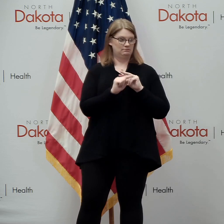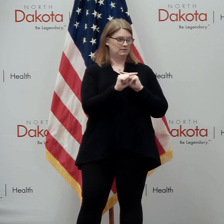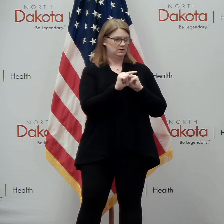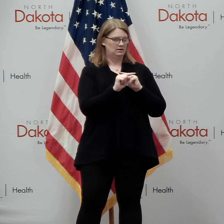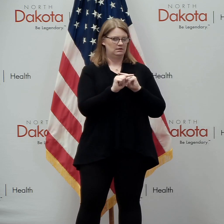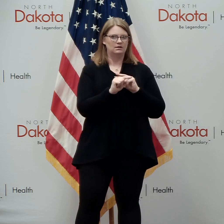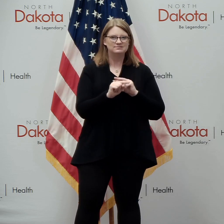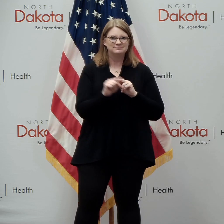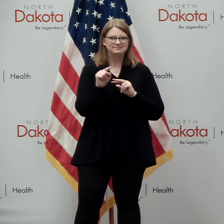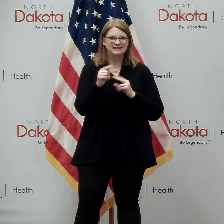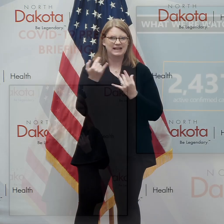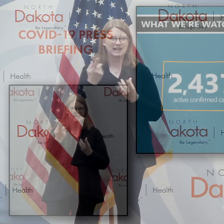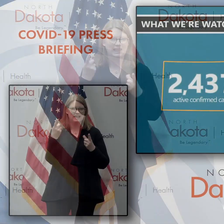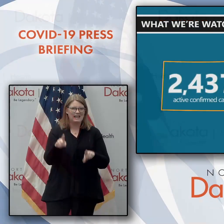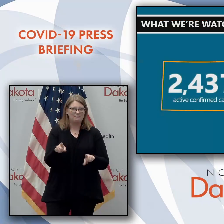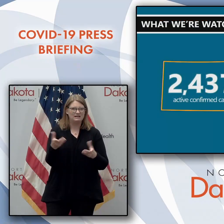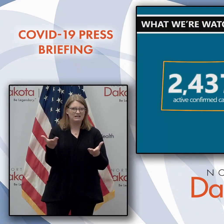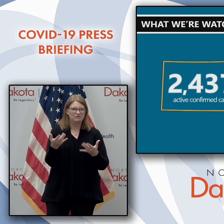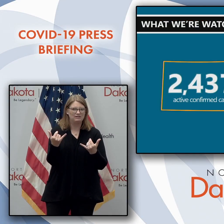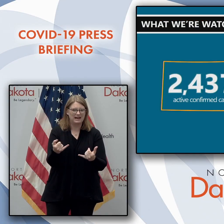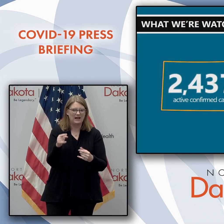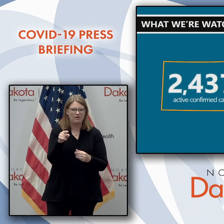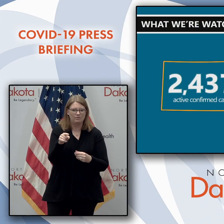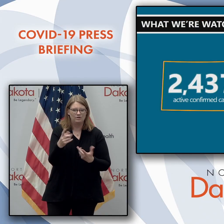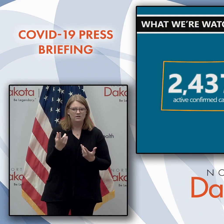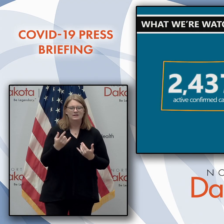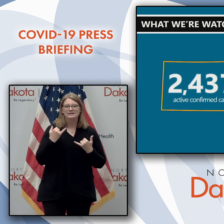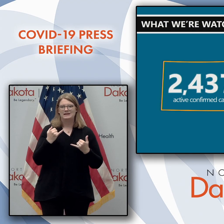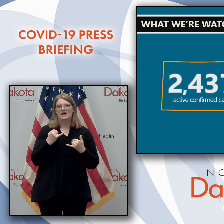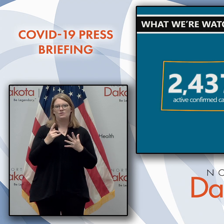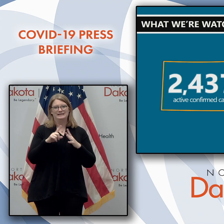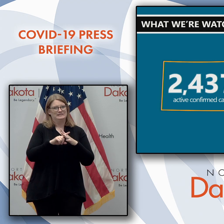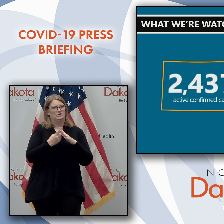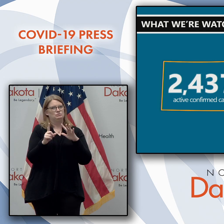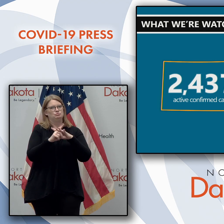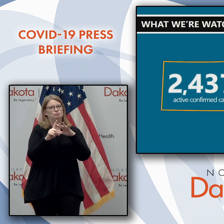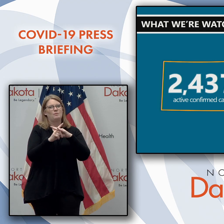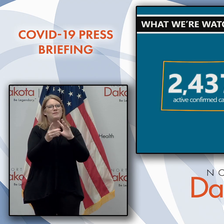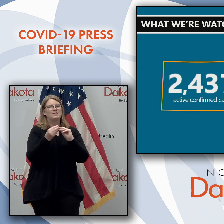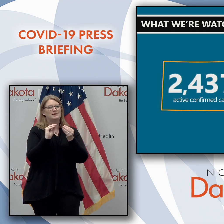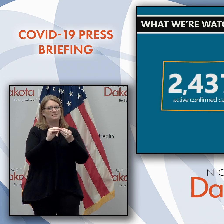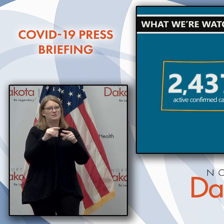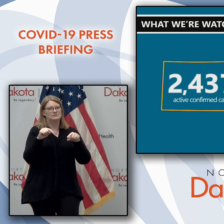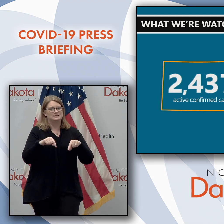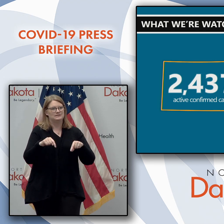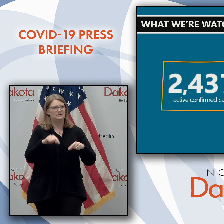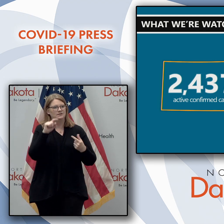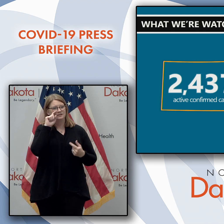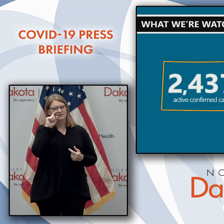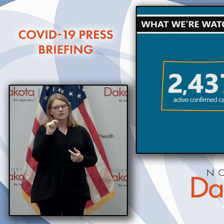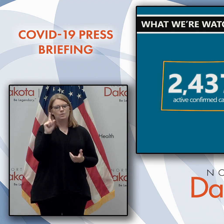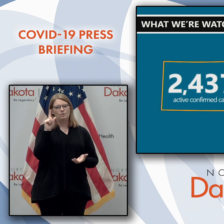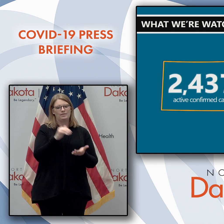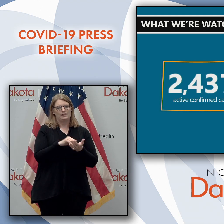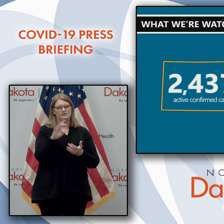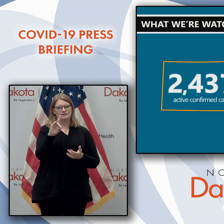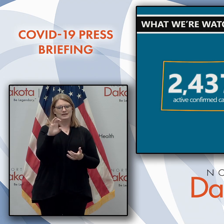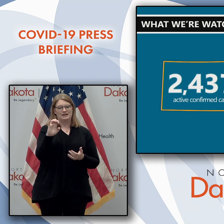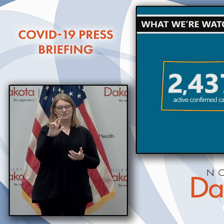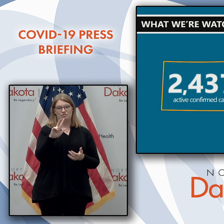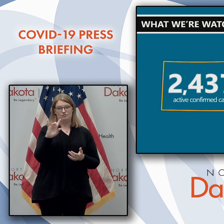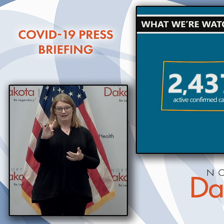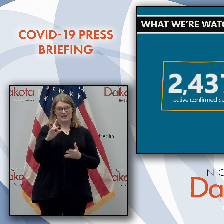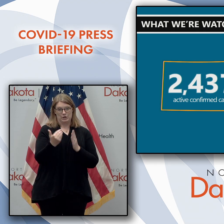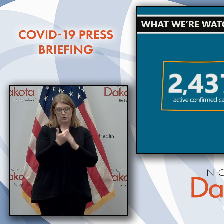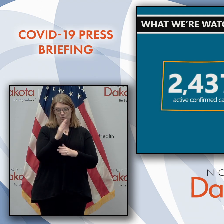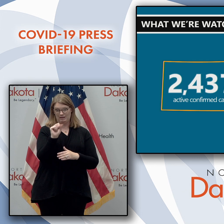North Dakota, and I think this increase in the Midwest is showing up in the numbers here in North Dakota, with 1,838 new